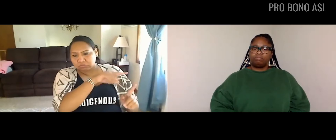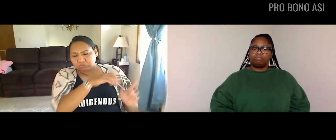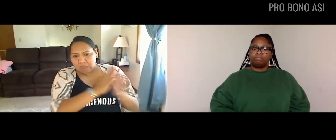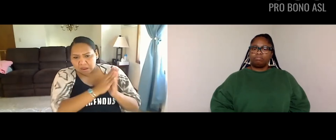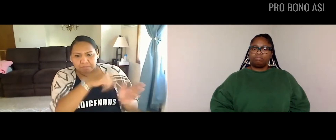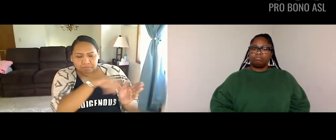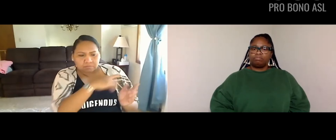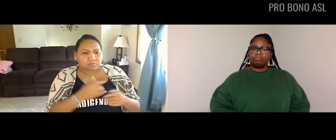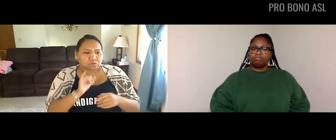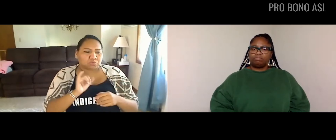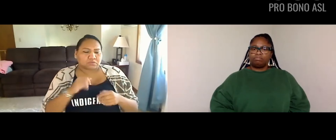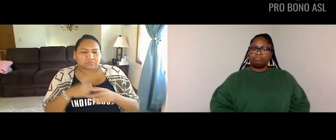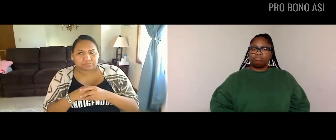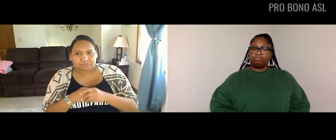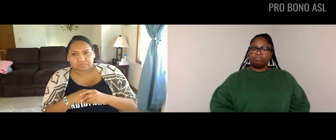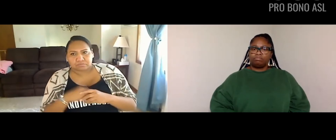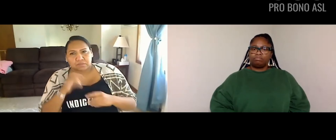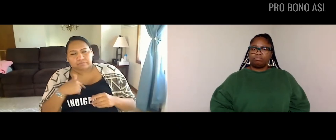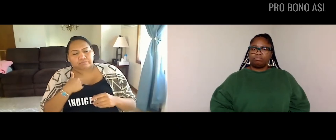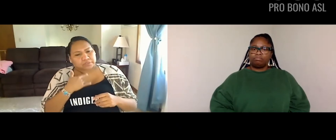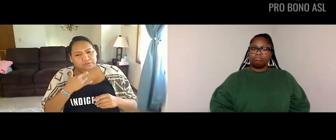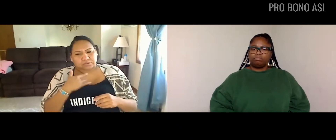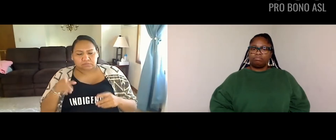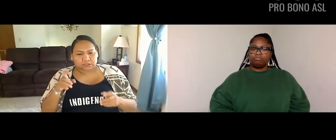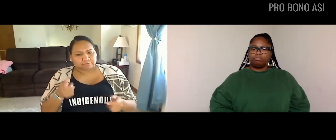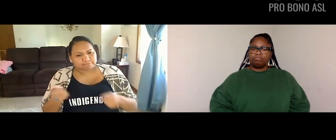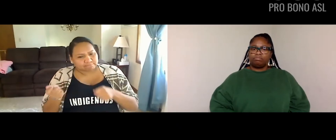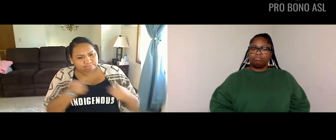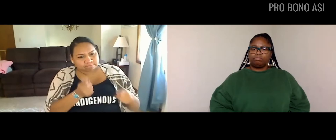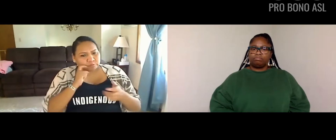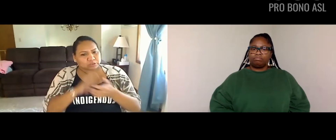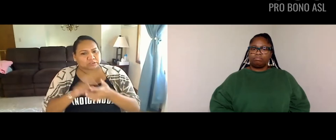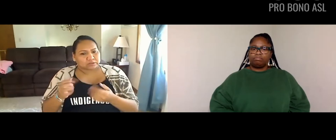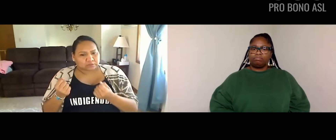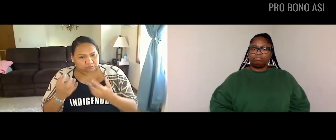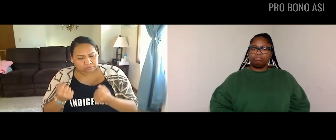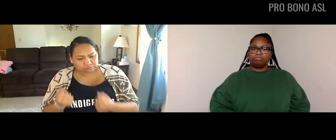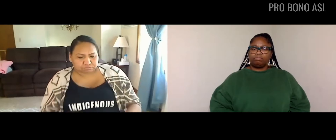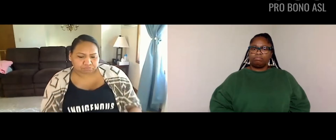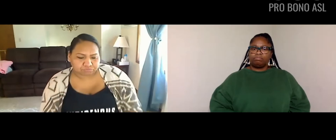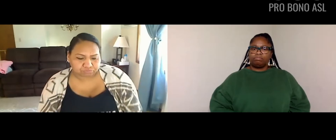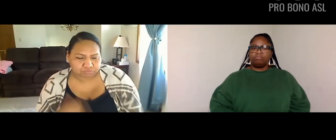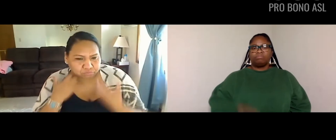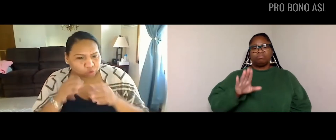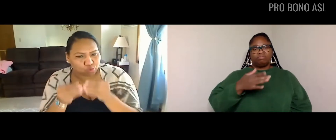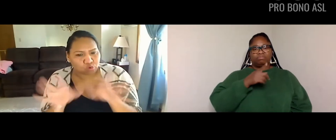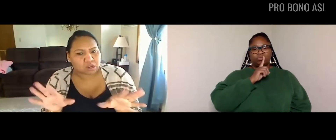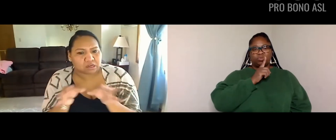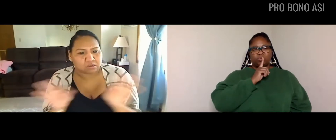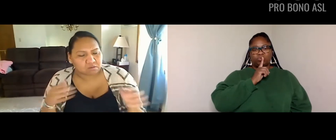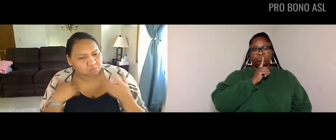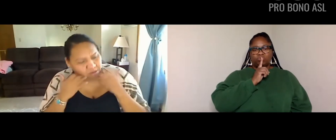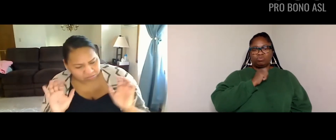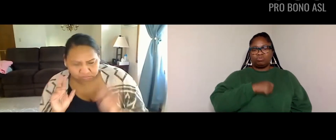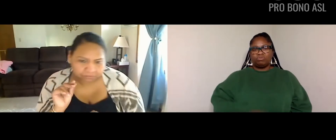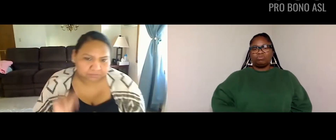ASL. We taught people ASL back in the day. We helped them develop their language. And really, we do